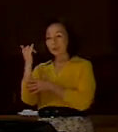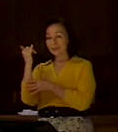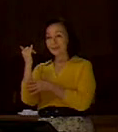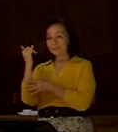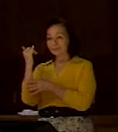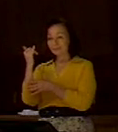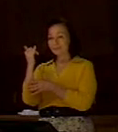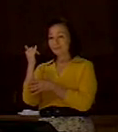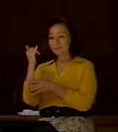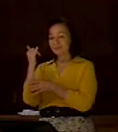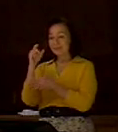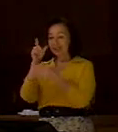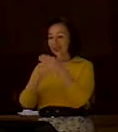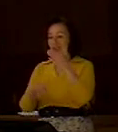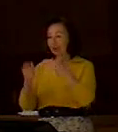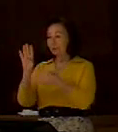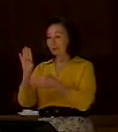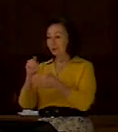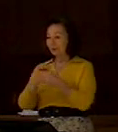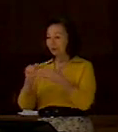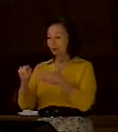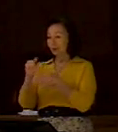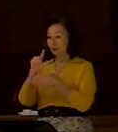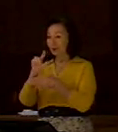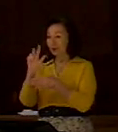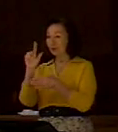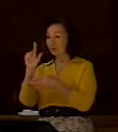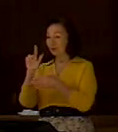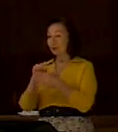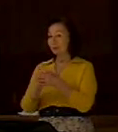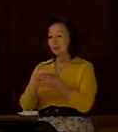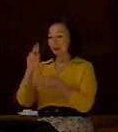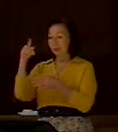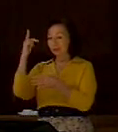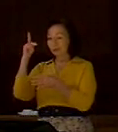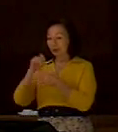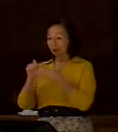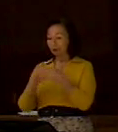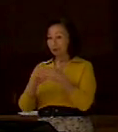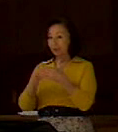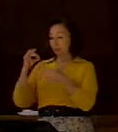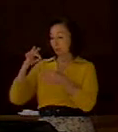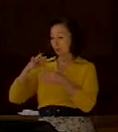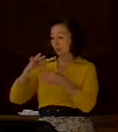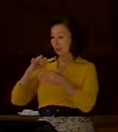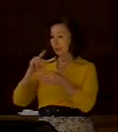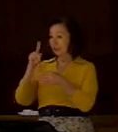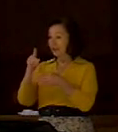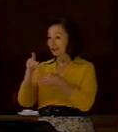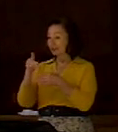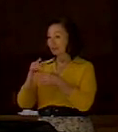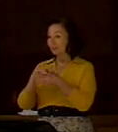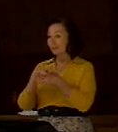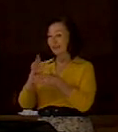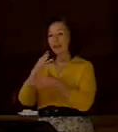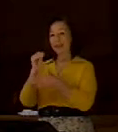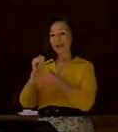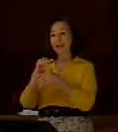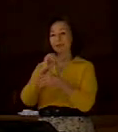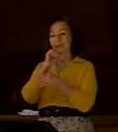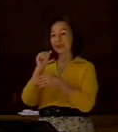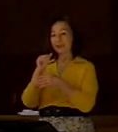This is why in chapter 4, verse 23, Paul writes, it was credited to him. This righteousness was credited to him, and it